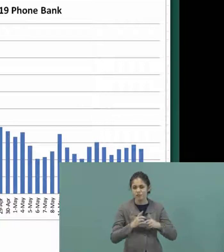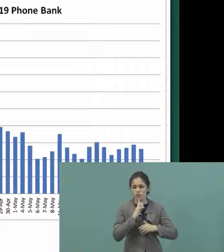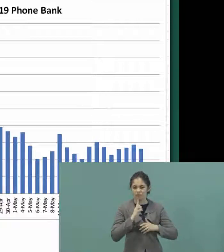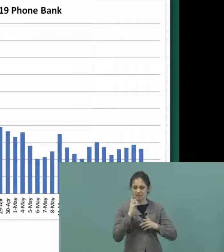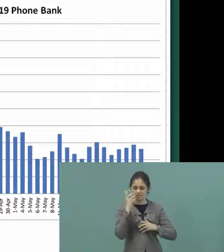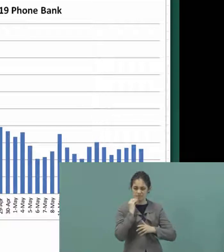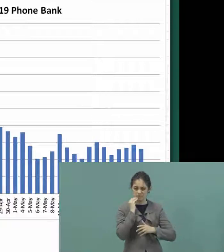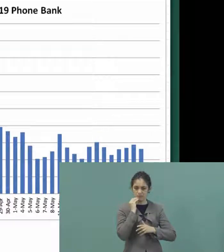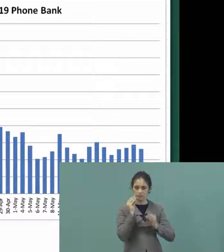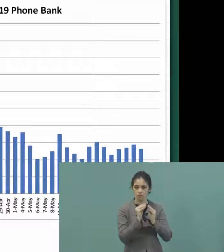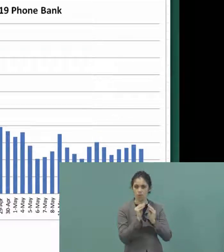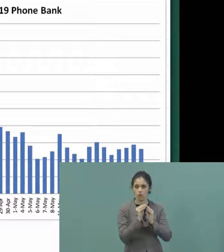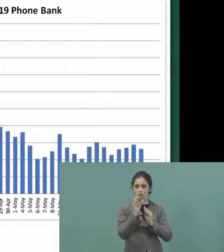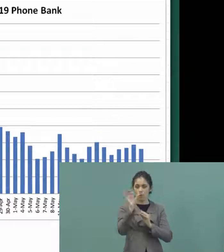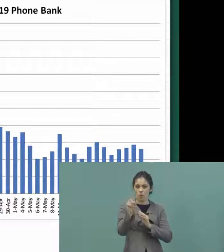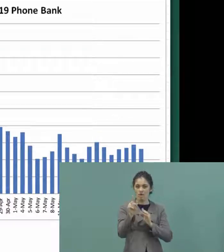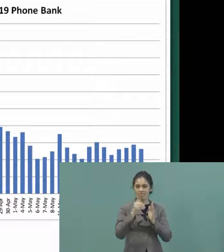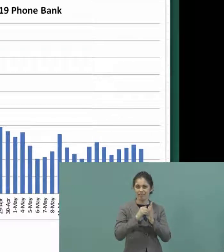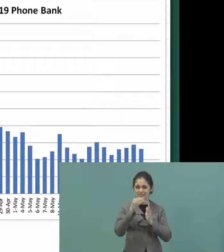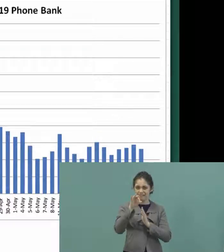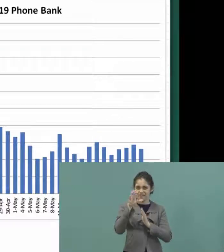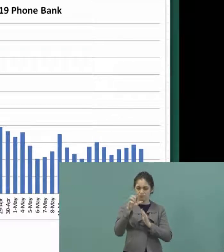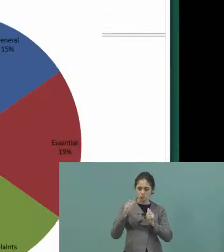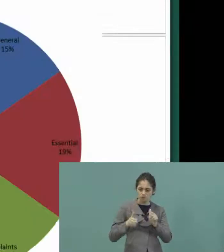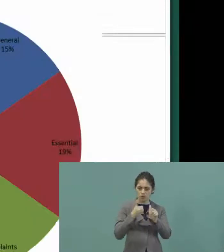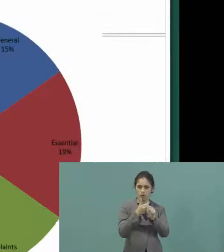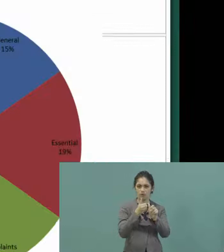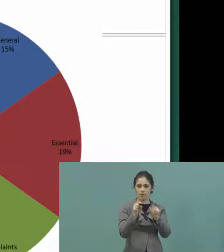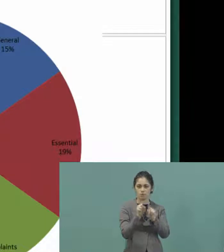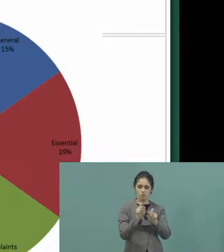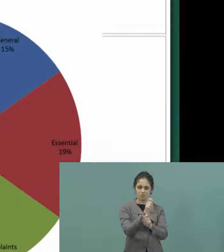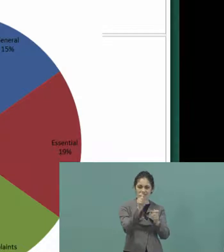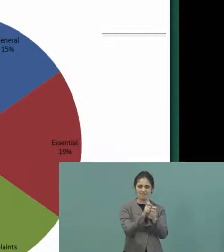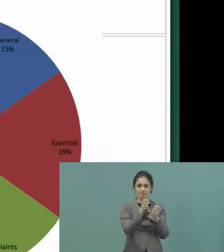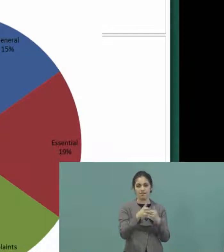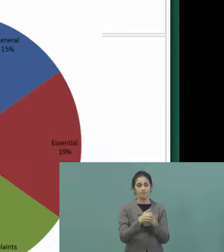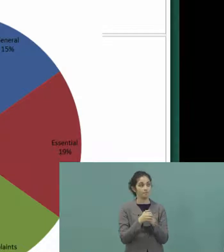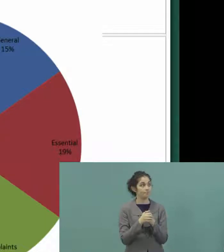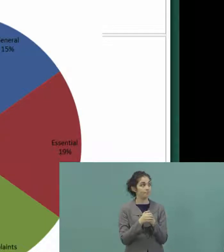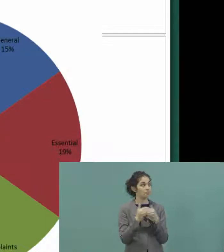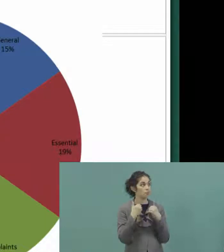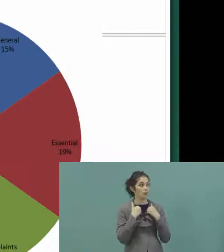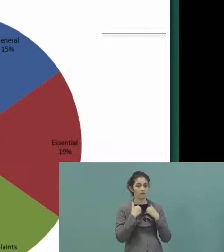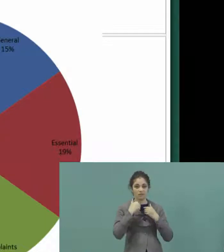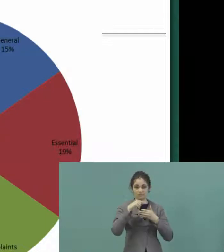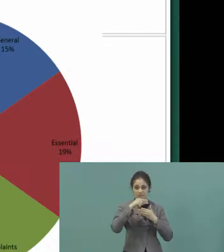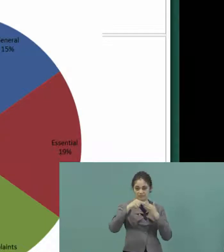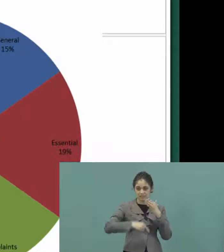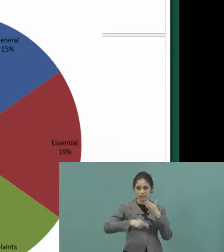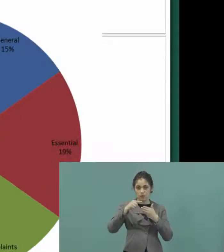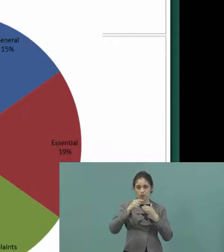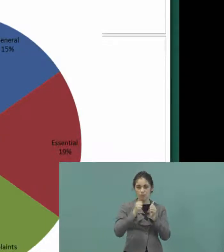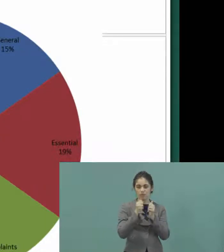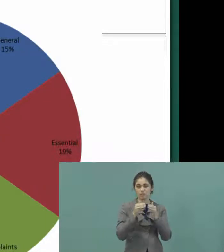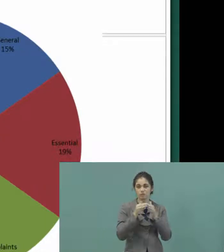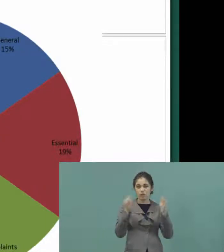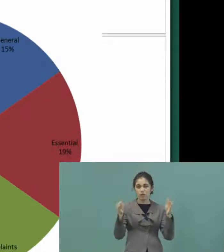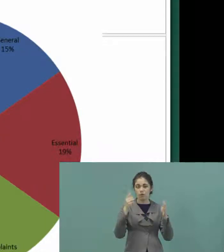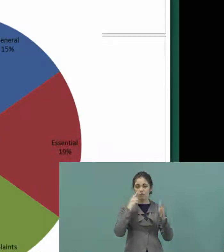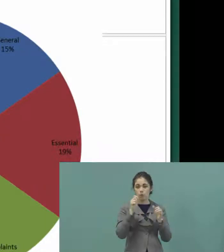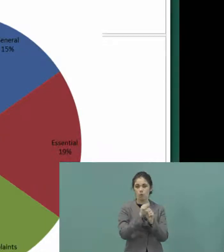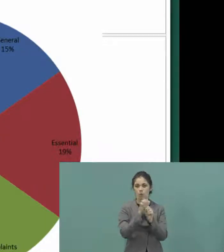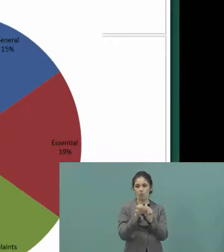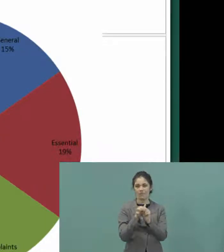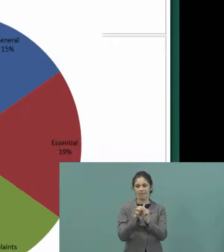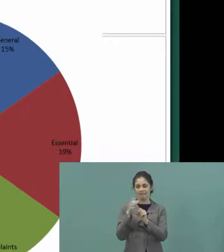in almost 1,900 complaints that we followed up with specifically. So you have a range related to general calls about